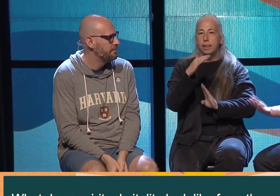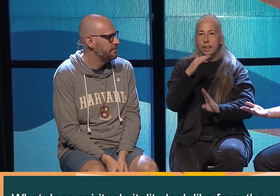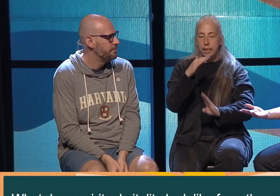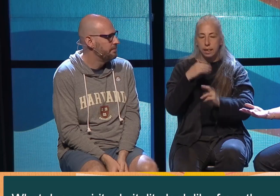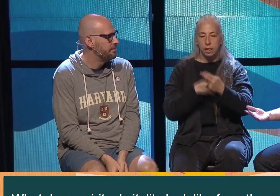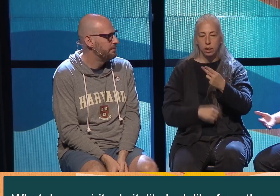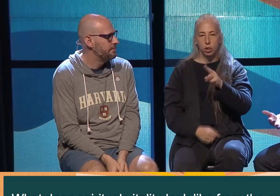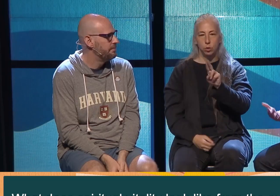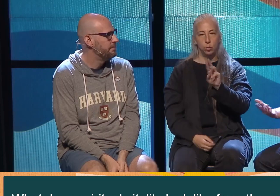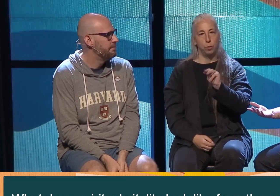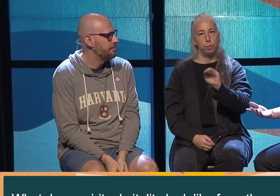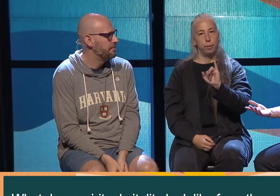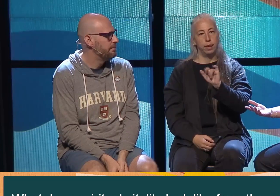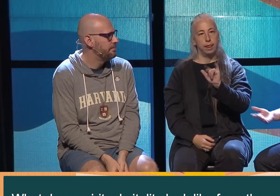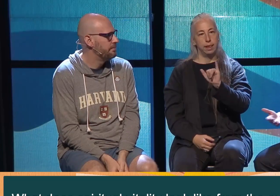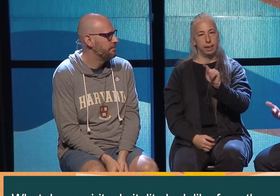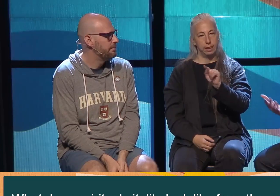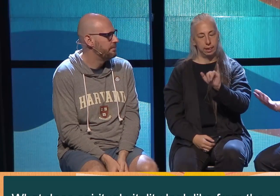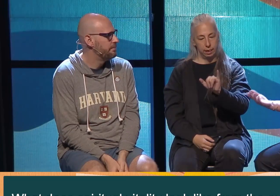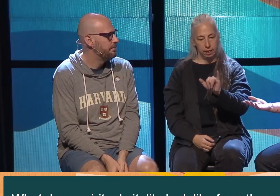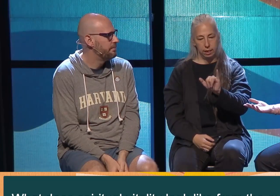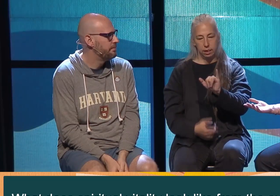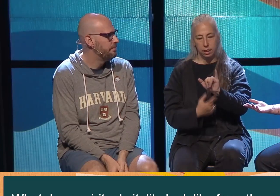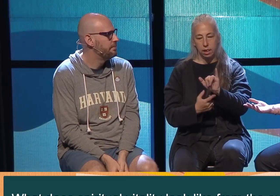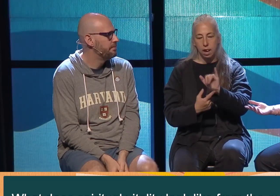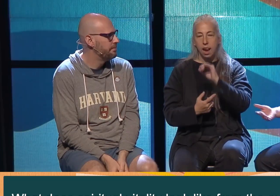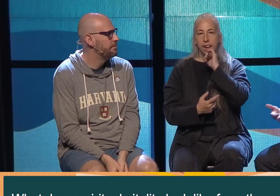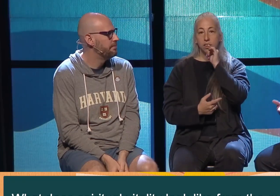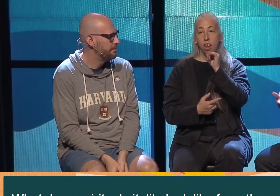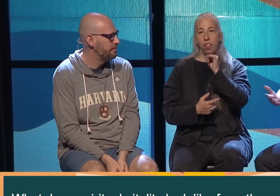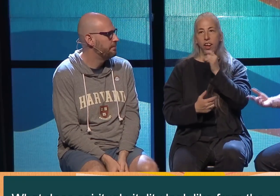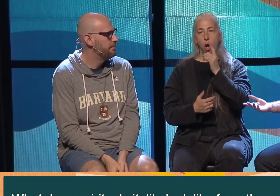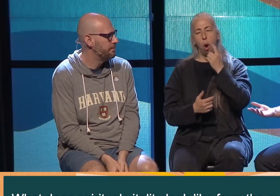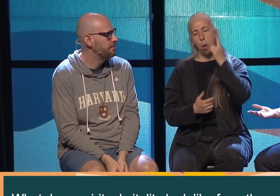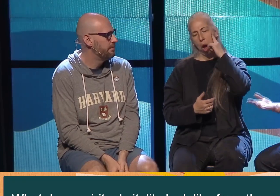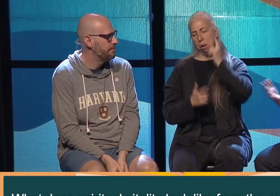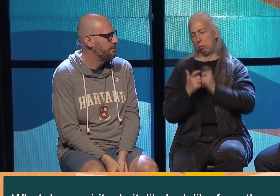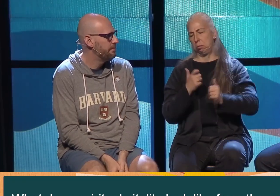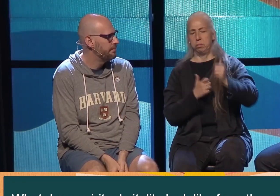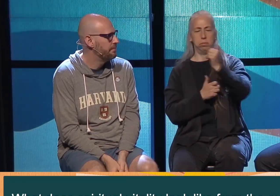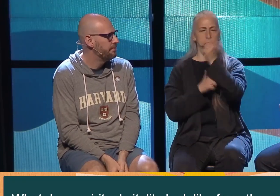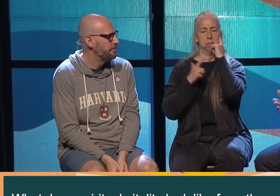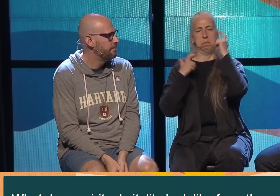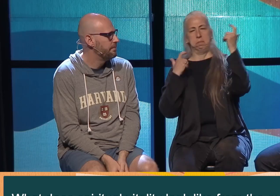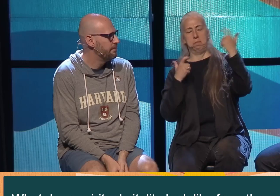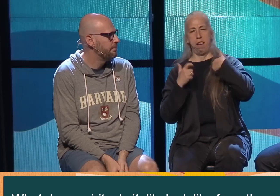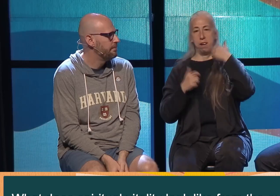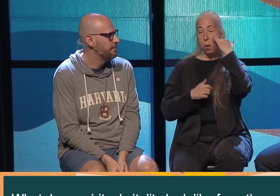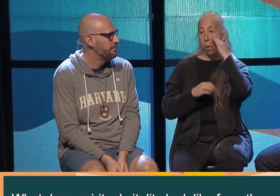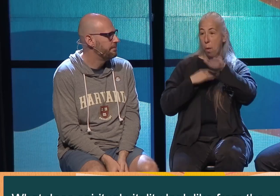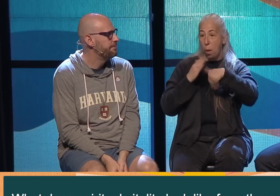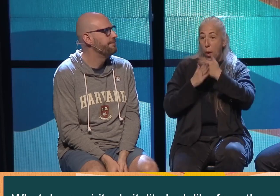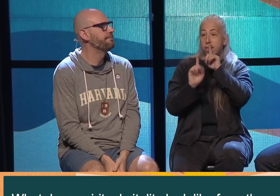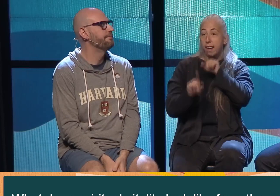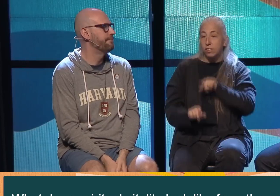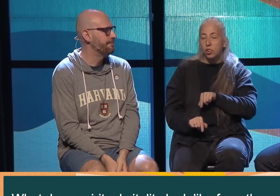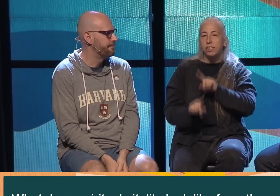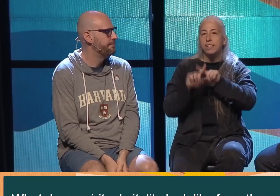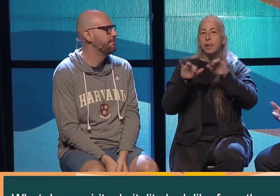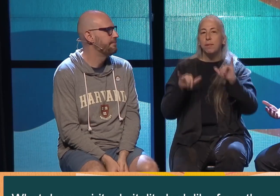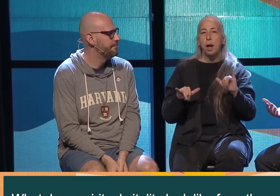there's two sides of it, right? Humility is not thinking too highly of ourselves or thinking we have all the answers, but humility is also not thinking too less of